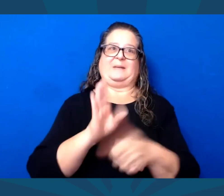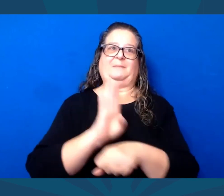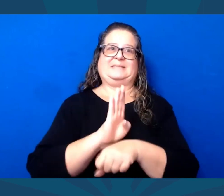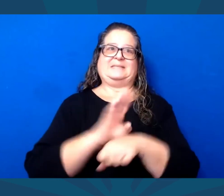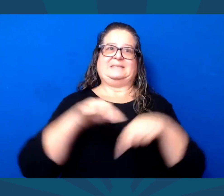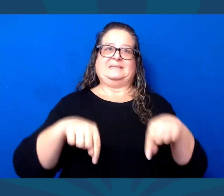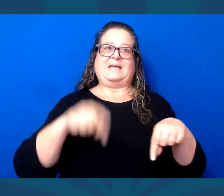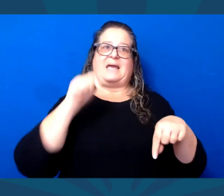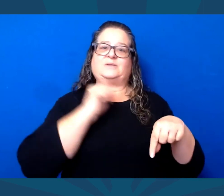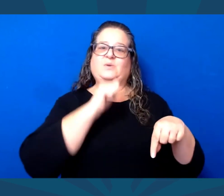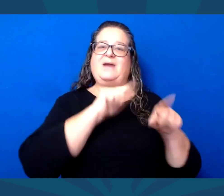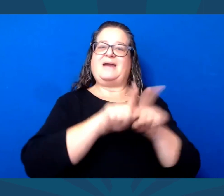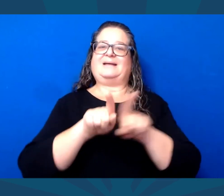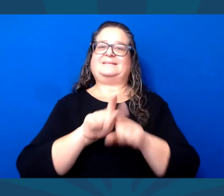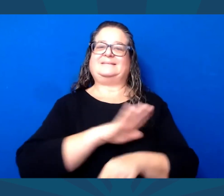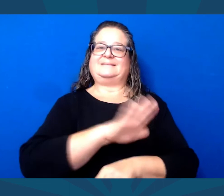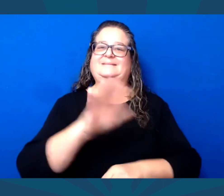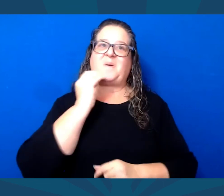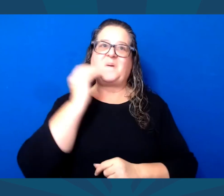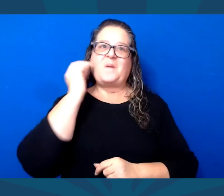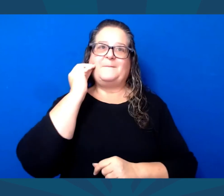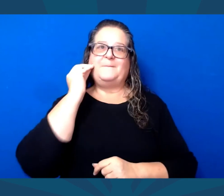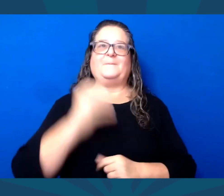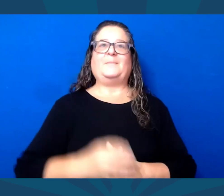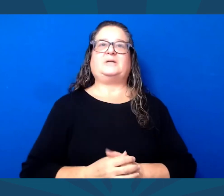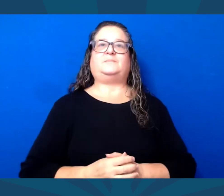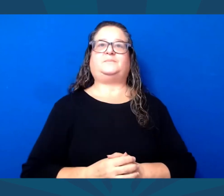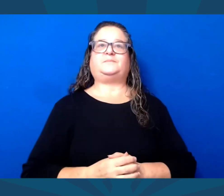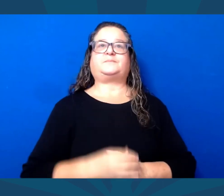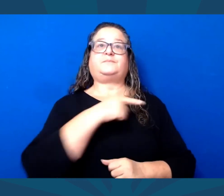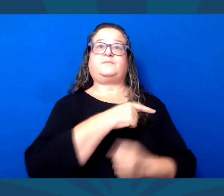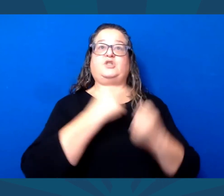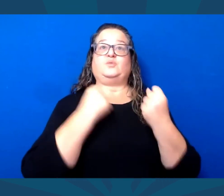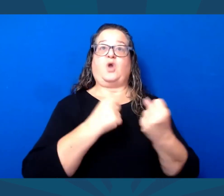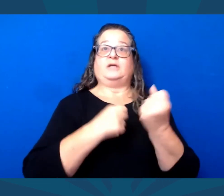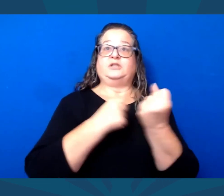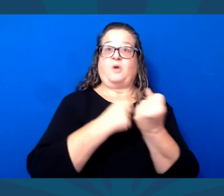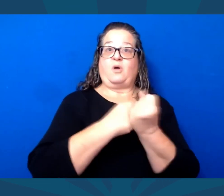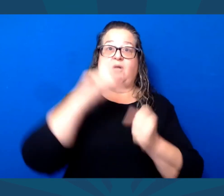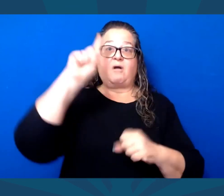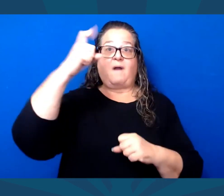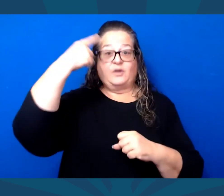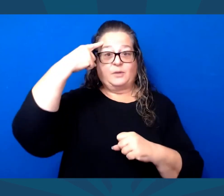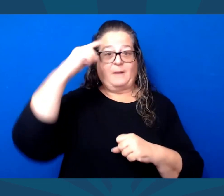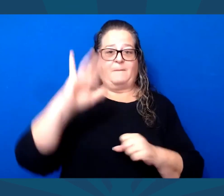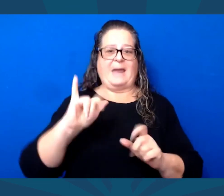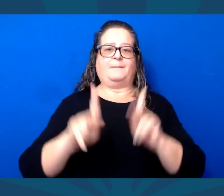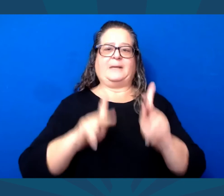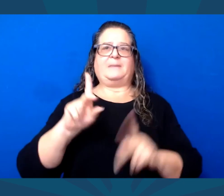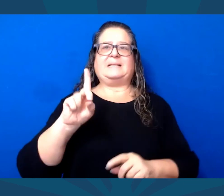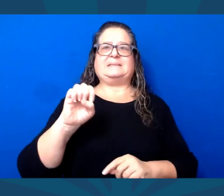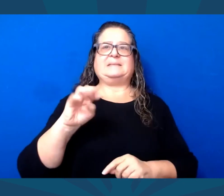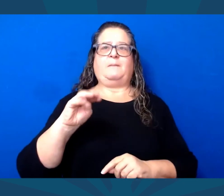through an investment in community colleges and training schools and attracting businesses to call Arizona home.